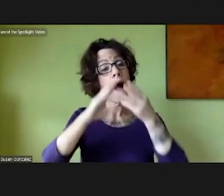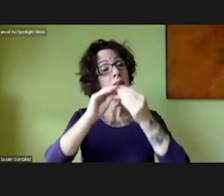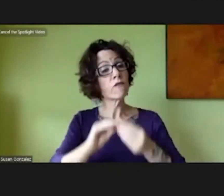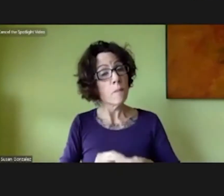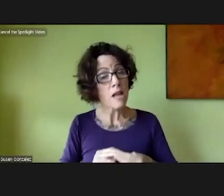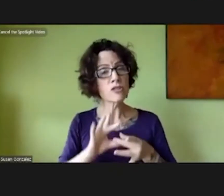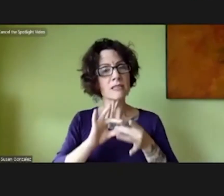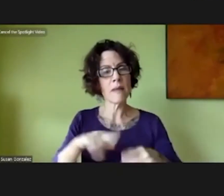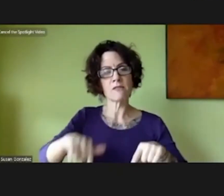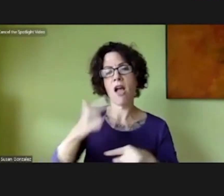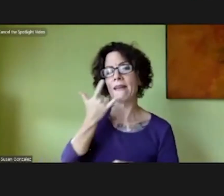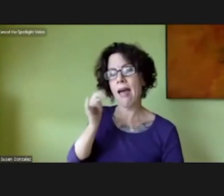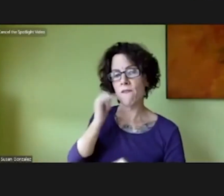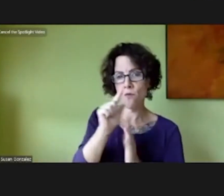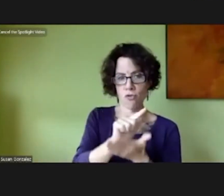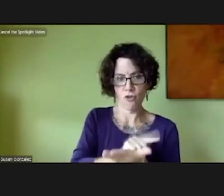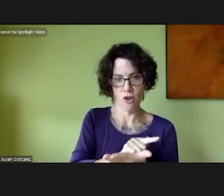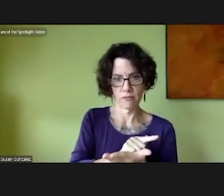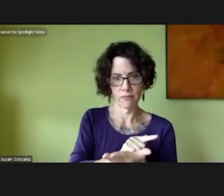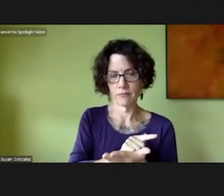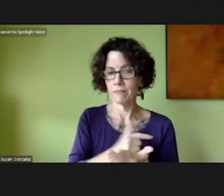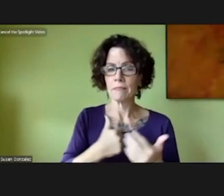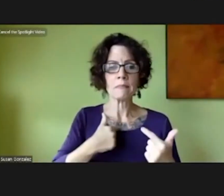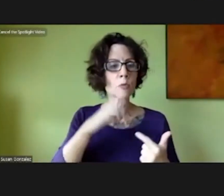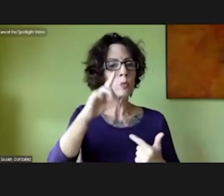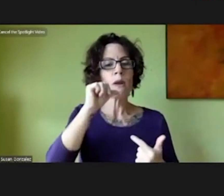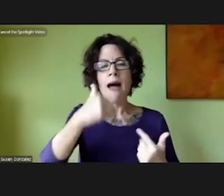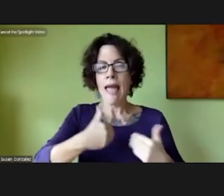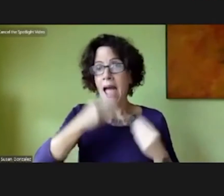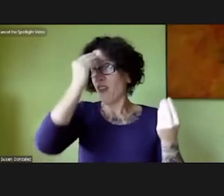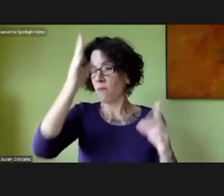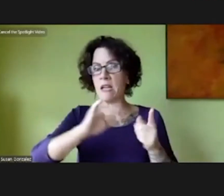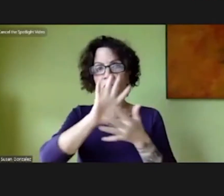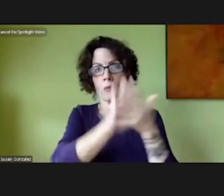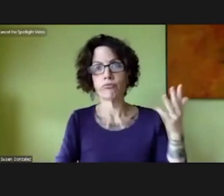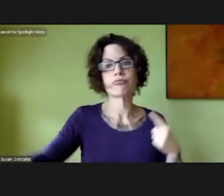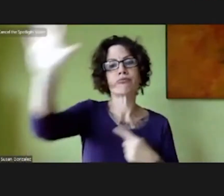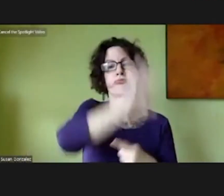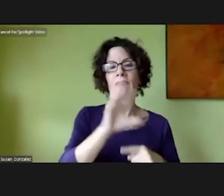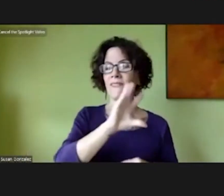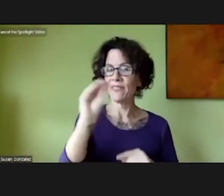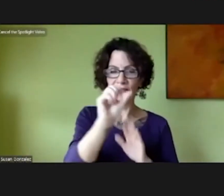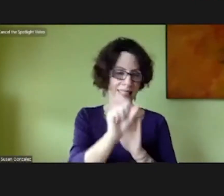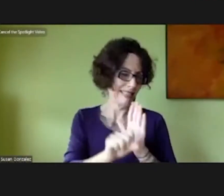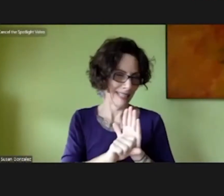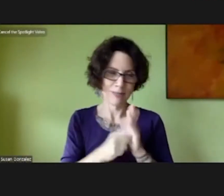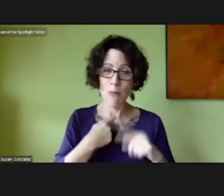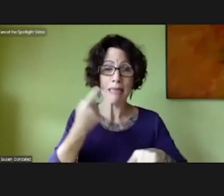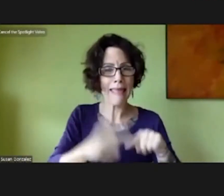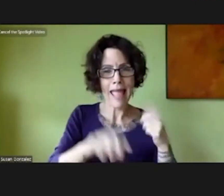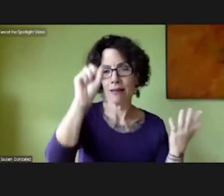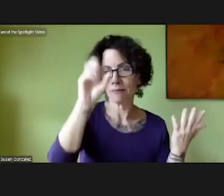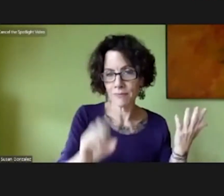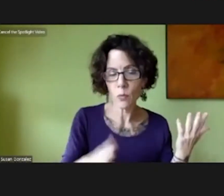executor. The last two bullet points focus on state laws. Information that I'm giving you is related